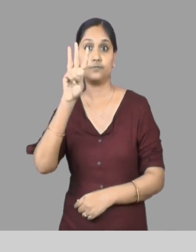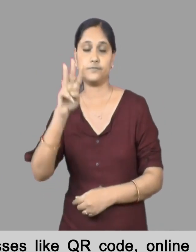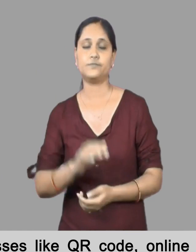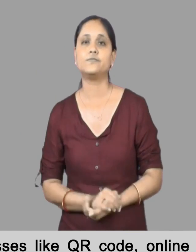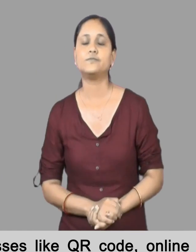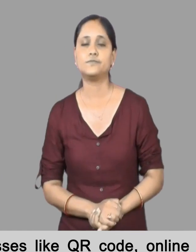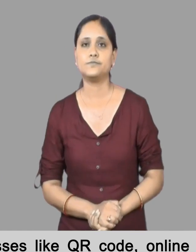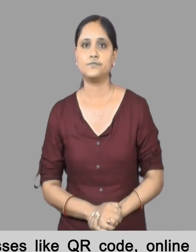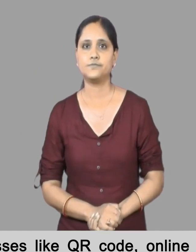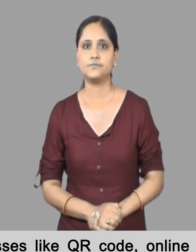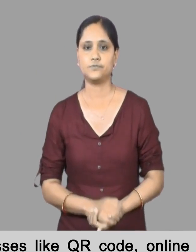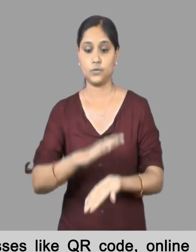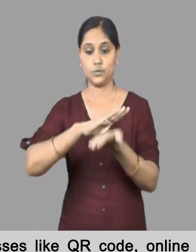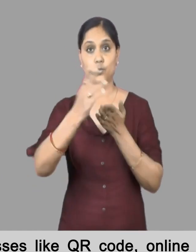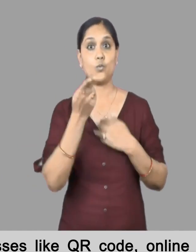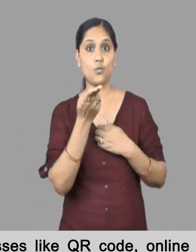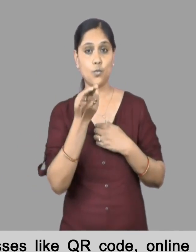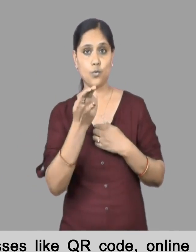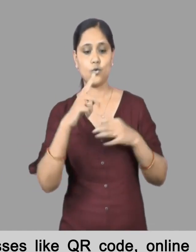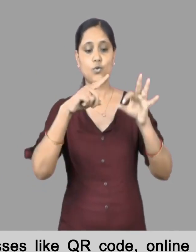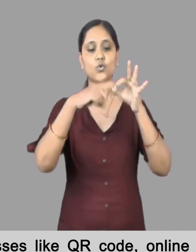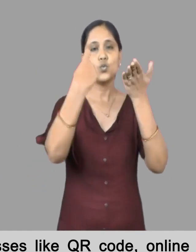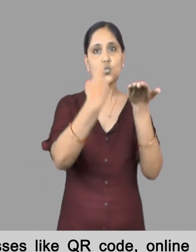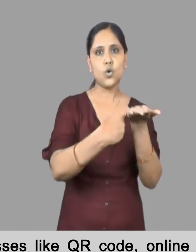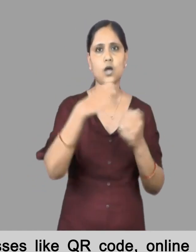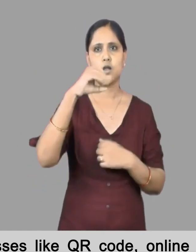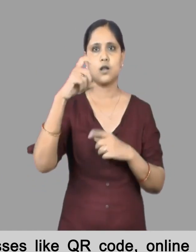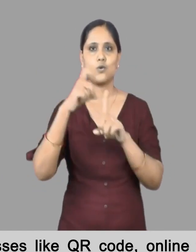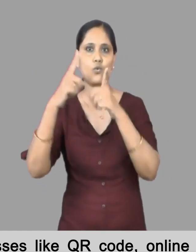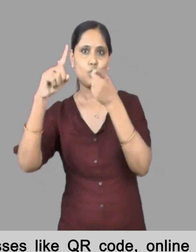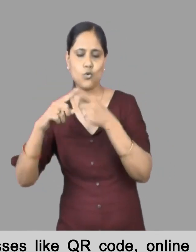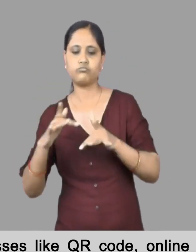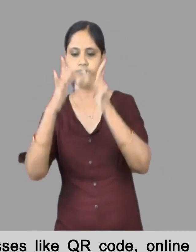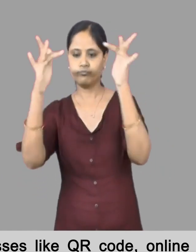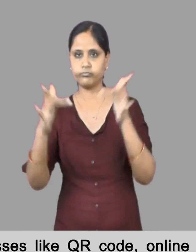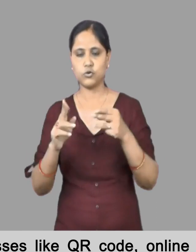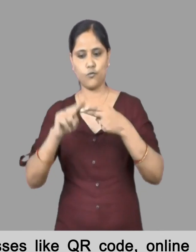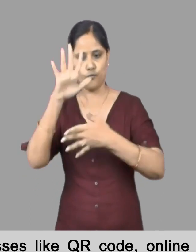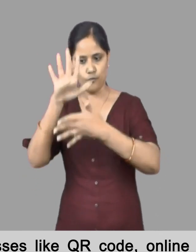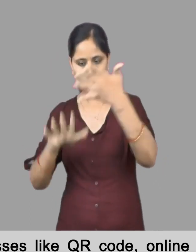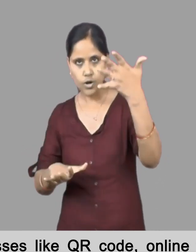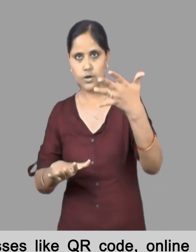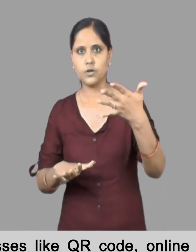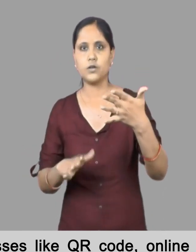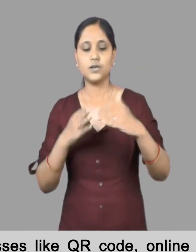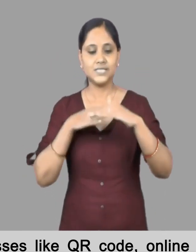3. Hotels to adopt contactless processes like QR code, online